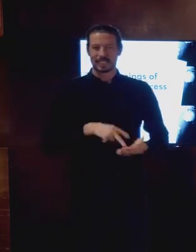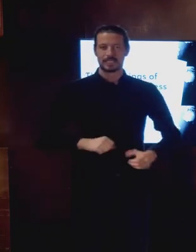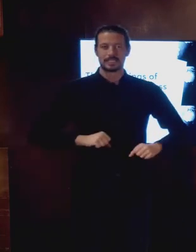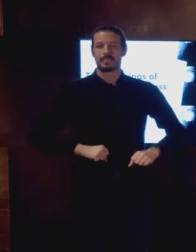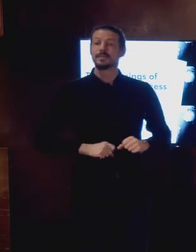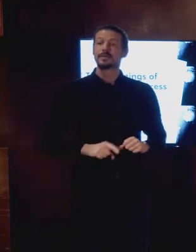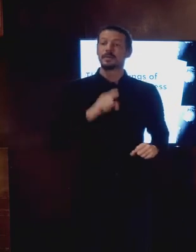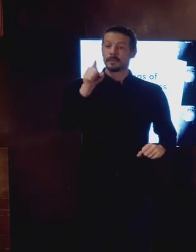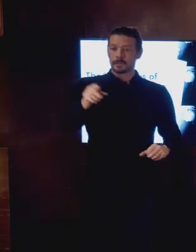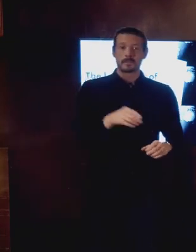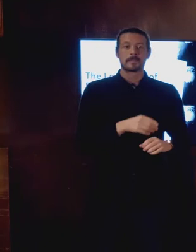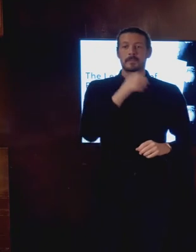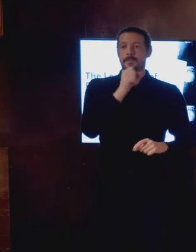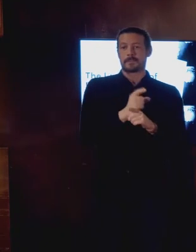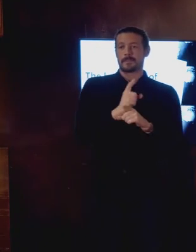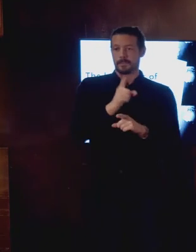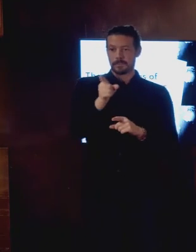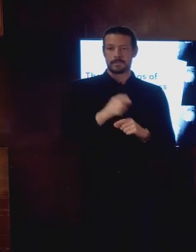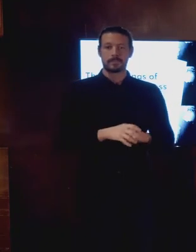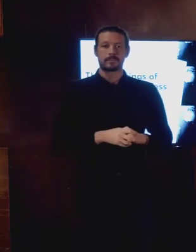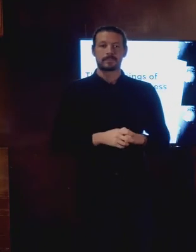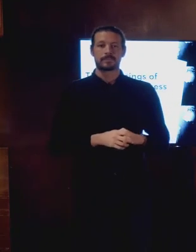Okay, up the back. Yep. Hi, thanks.